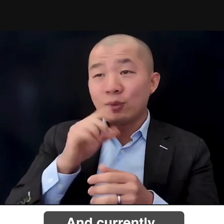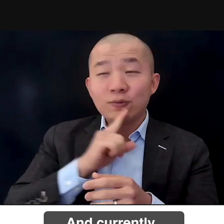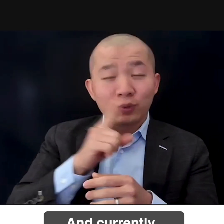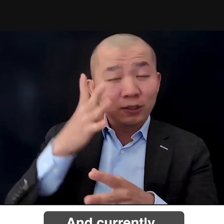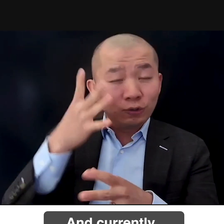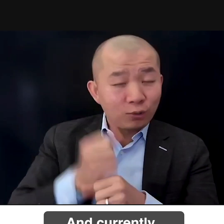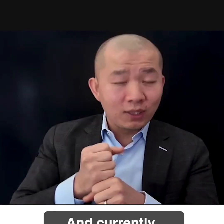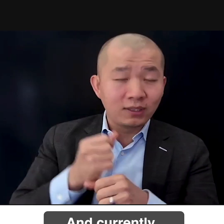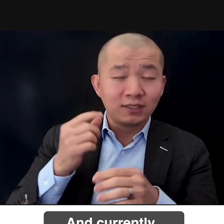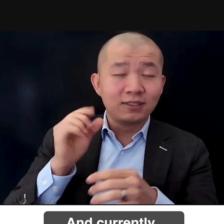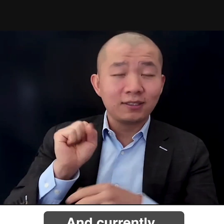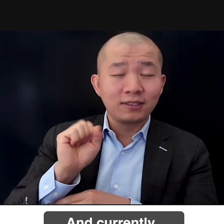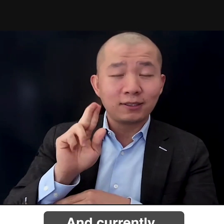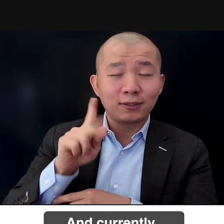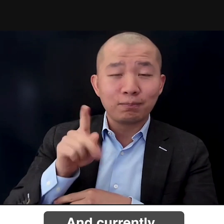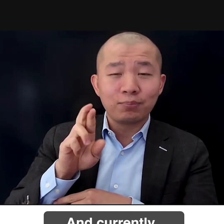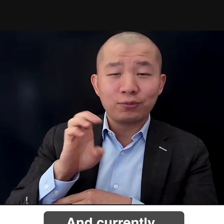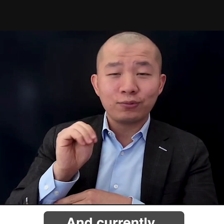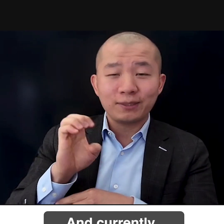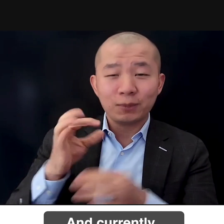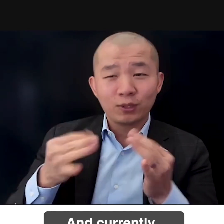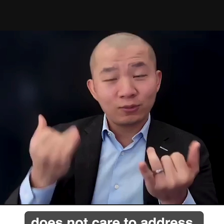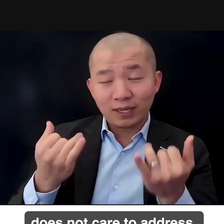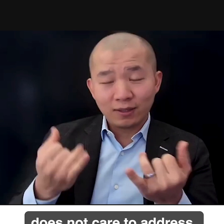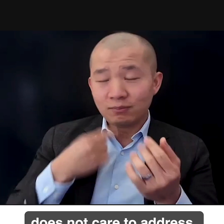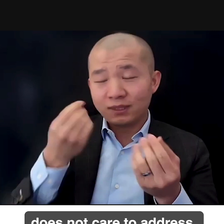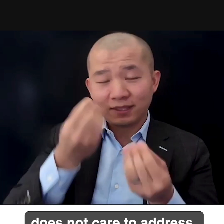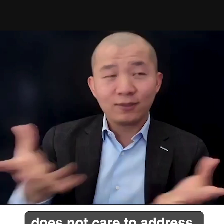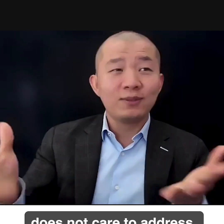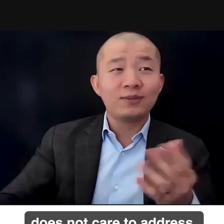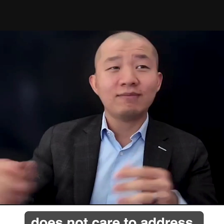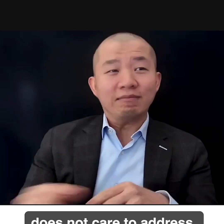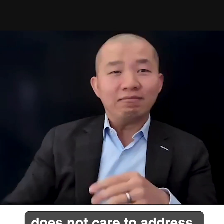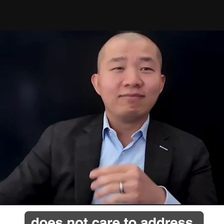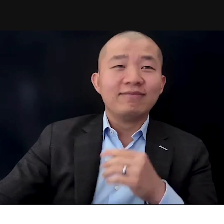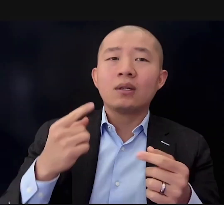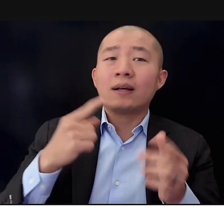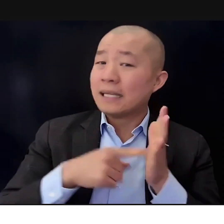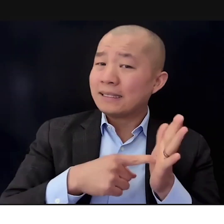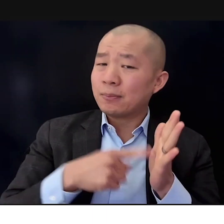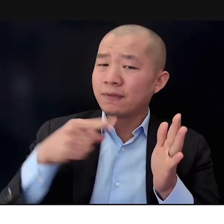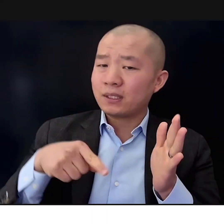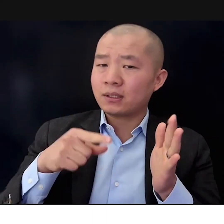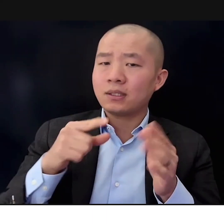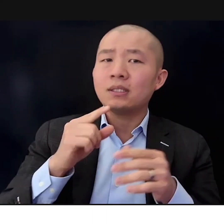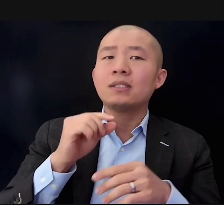And currently, the Supreme Court does not care to address this issue. So, in the